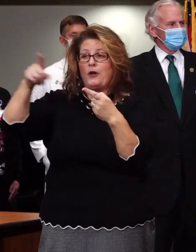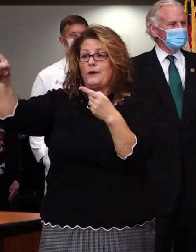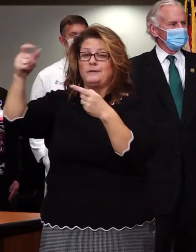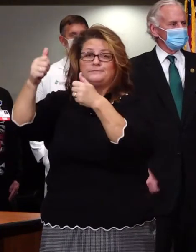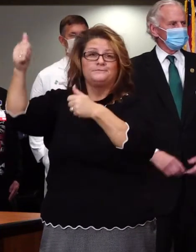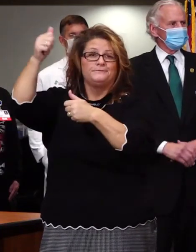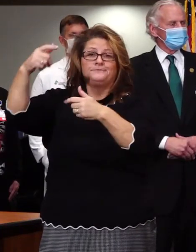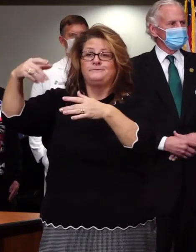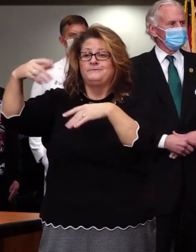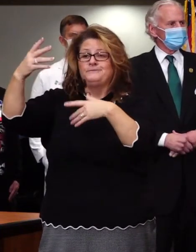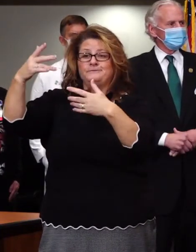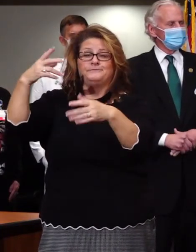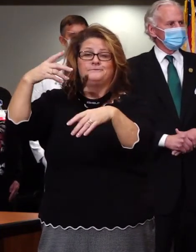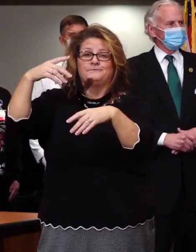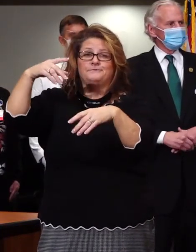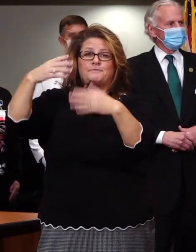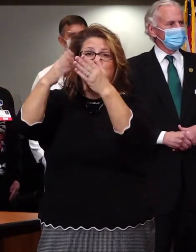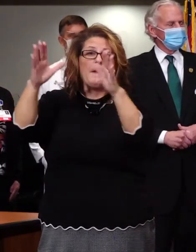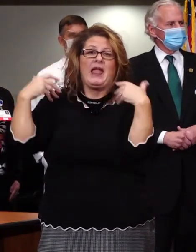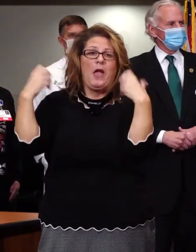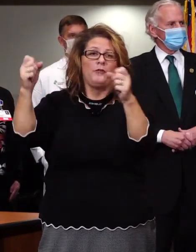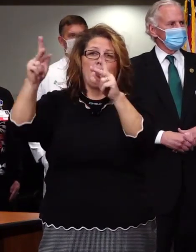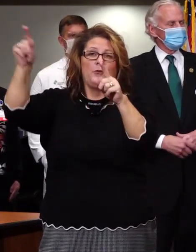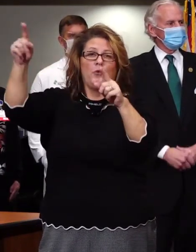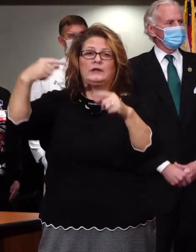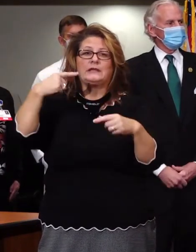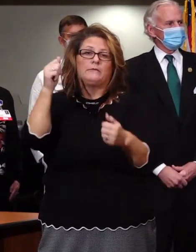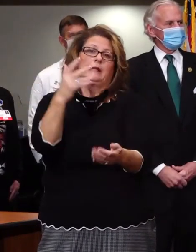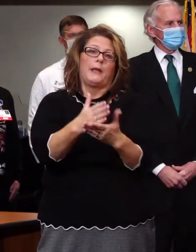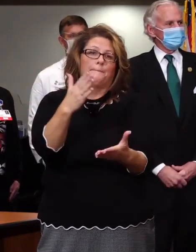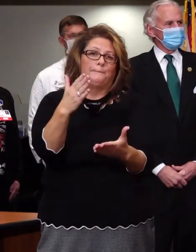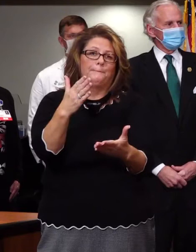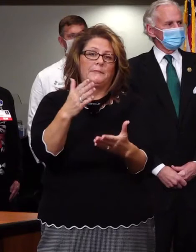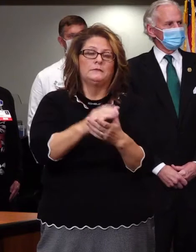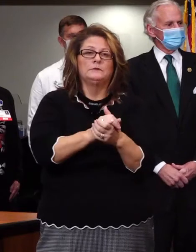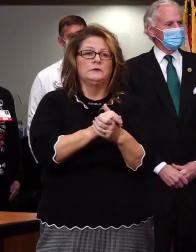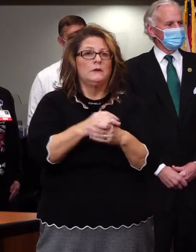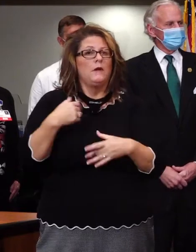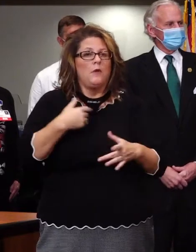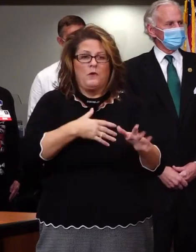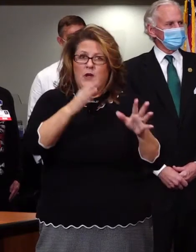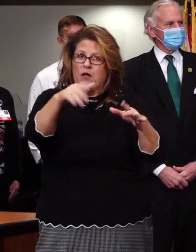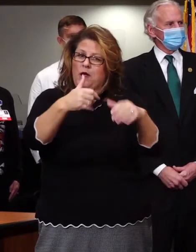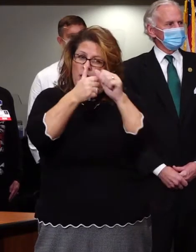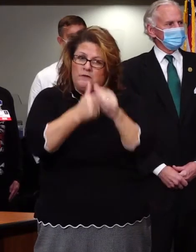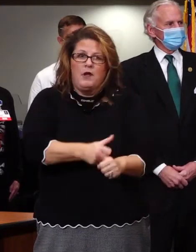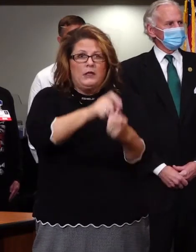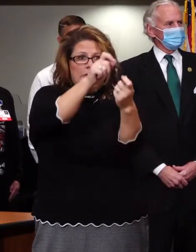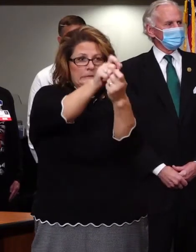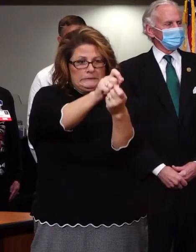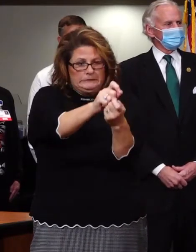otherwise. And lastly, I recommend and I remind everyone that no steps were skipped in the development of the